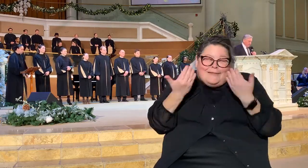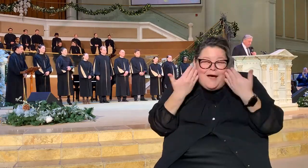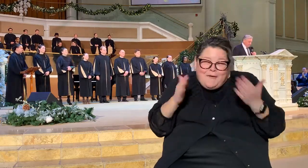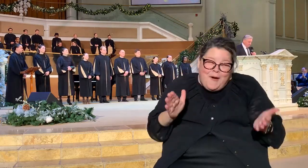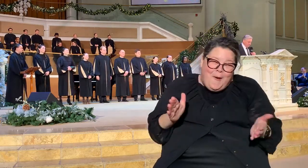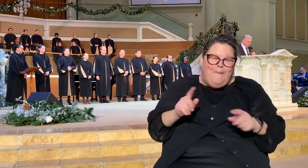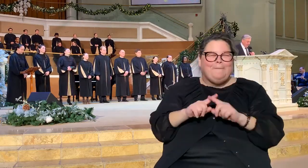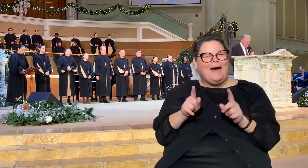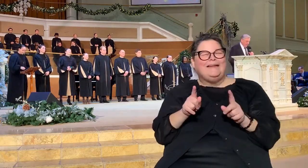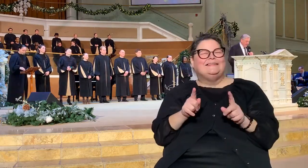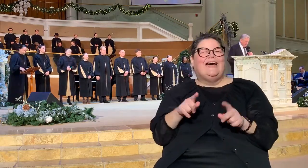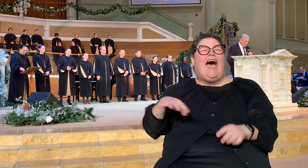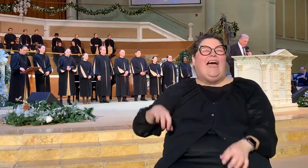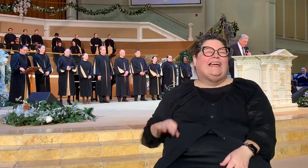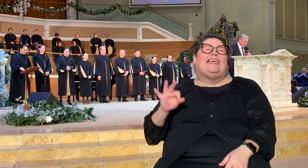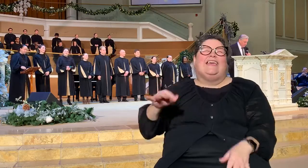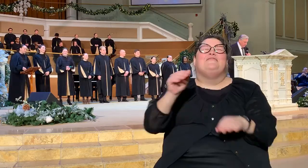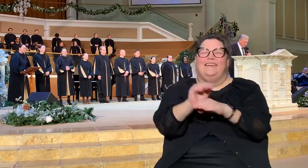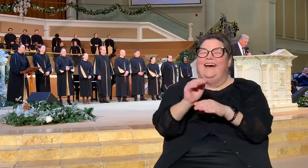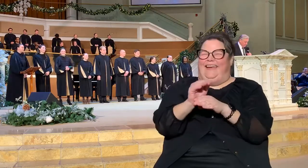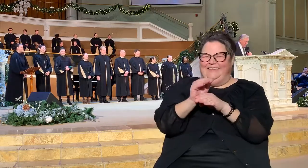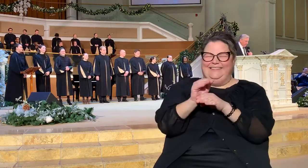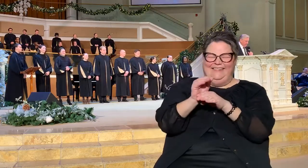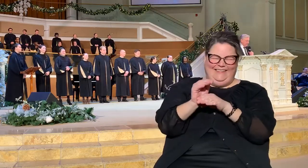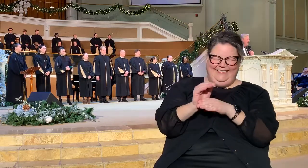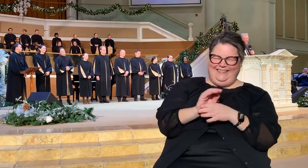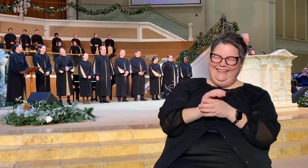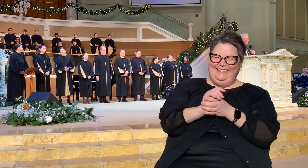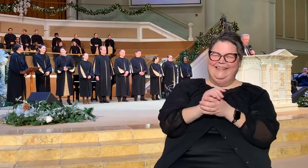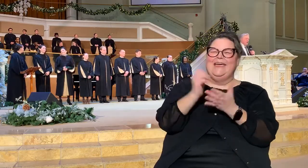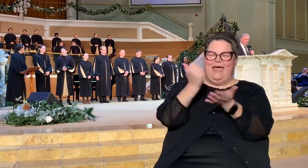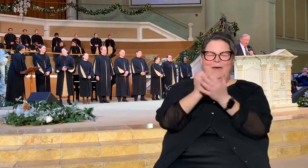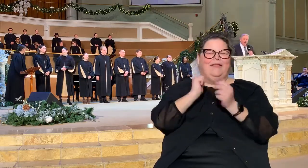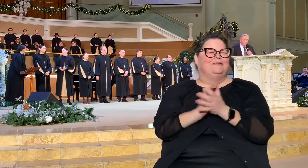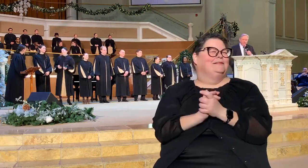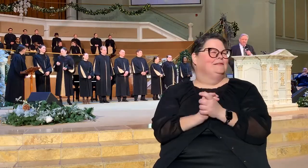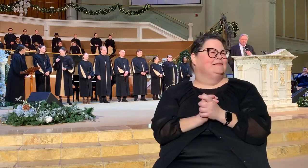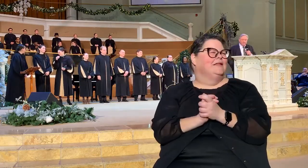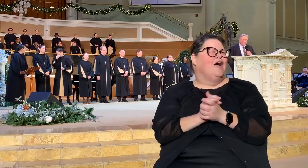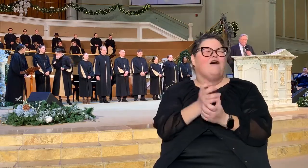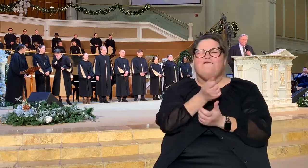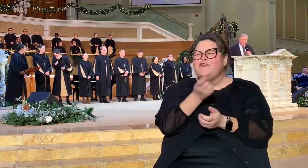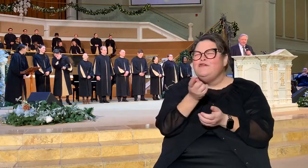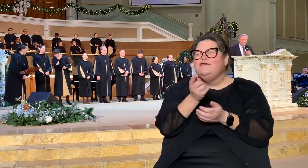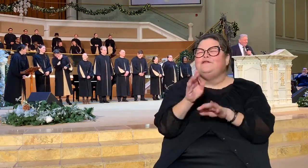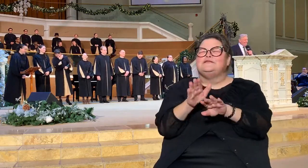Give it tonight. Amen. Some of you are a little slow tonight, you know.